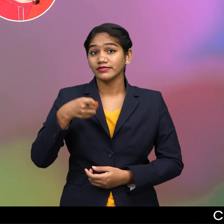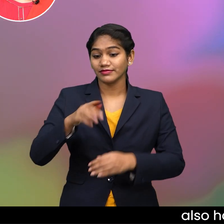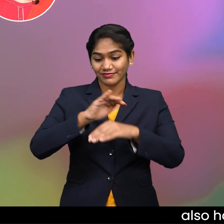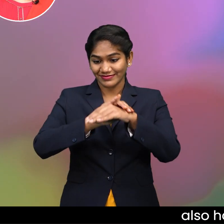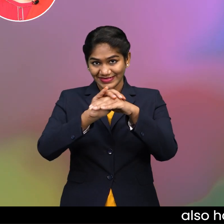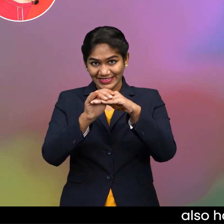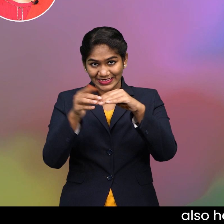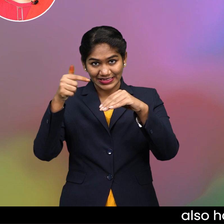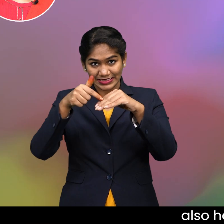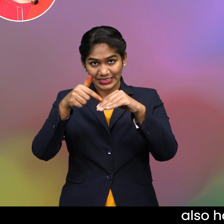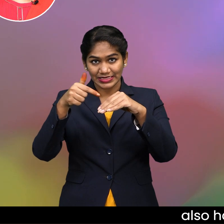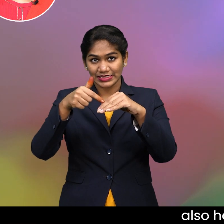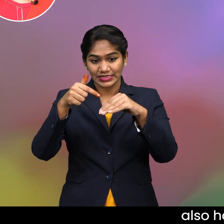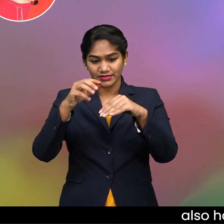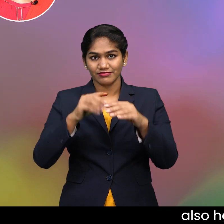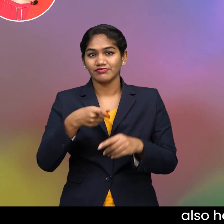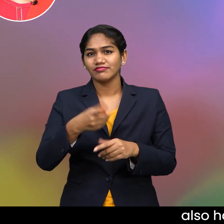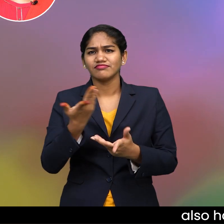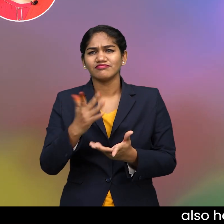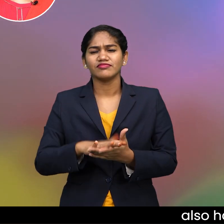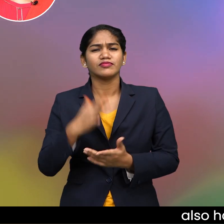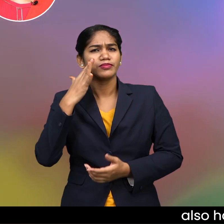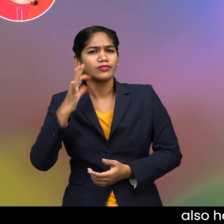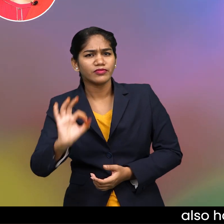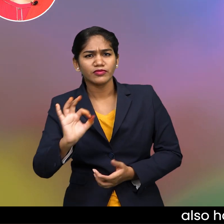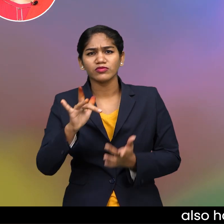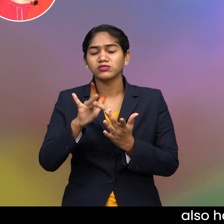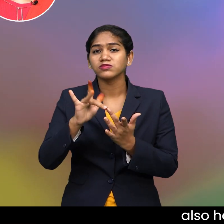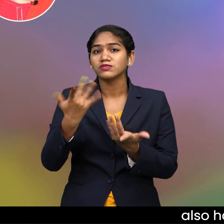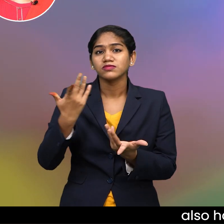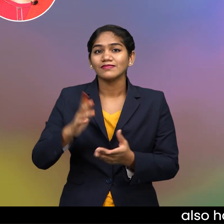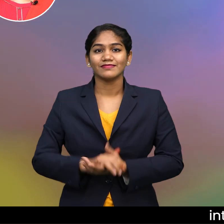Cerebrum also has centers for